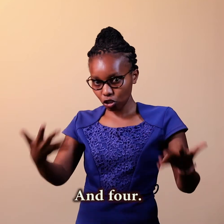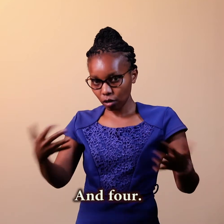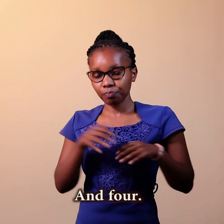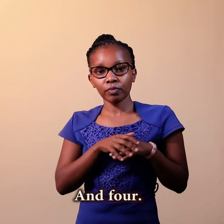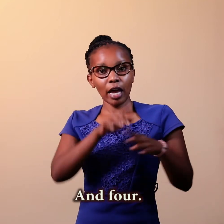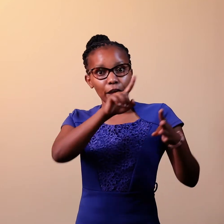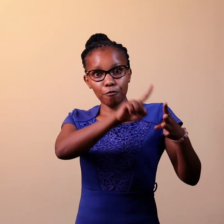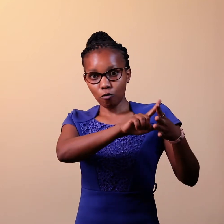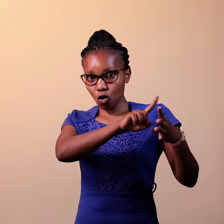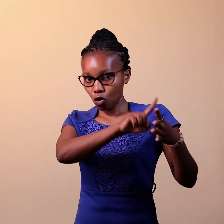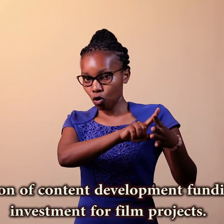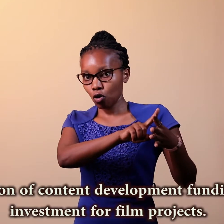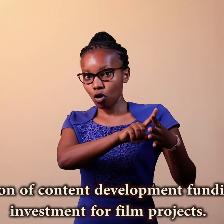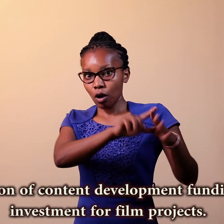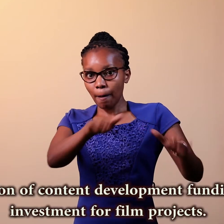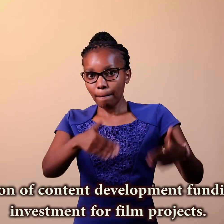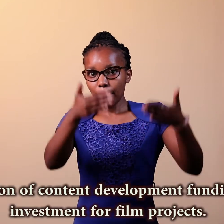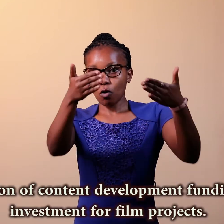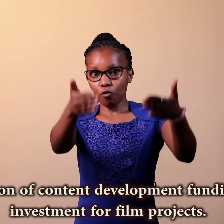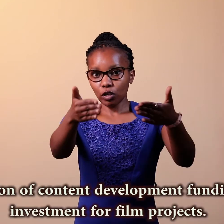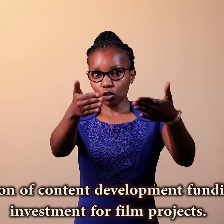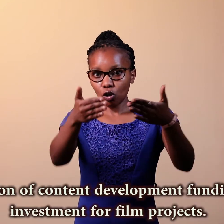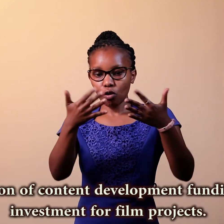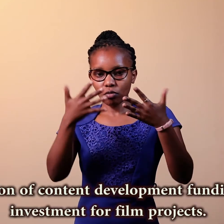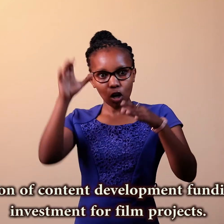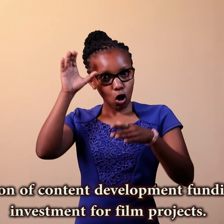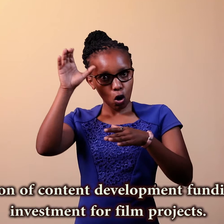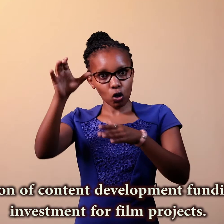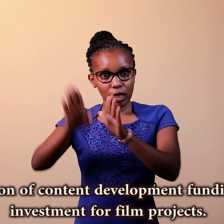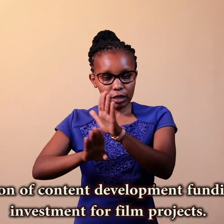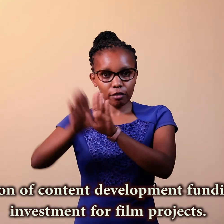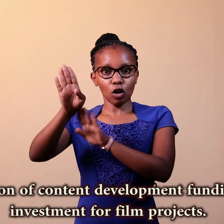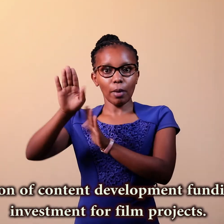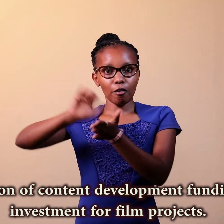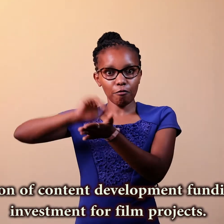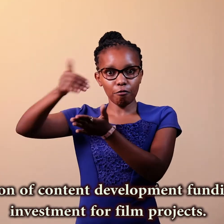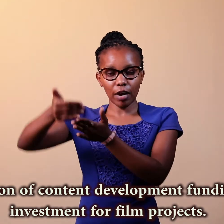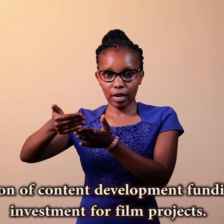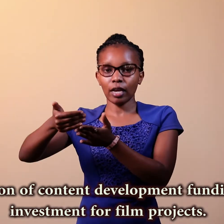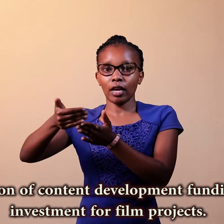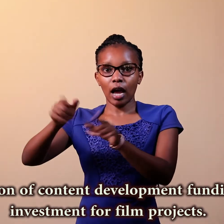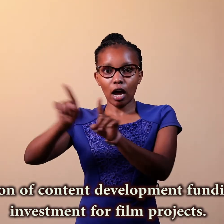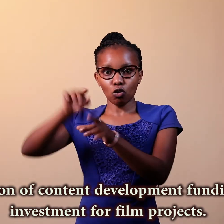four, provision of content development, funding and investment for film projects.